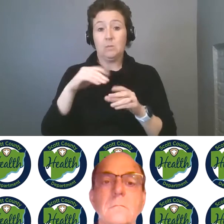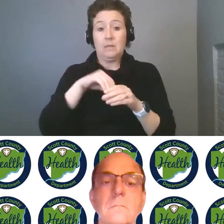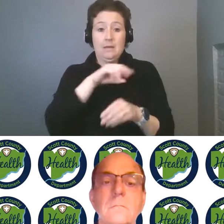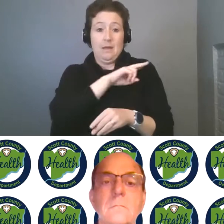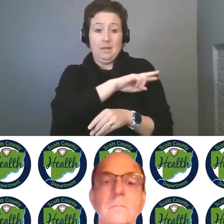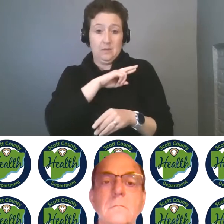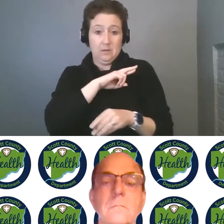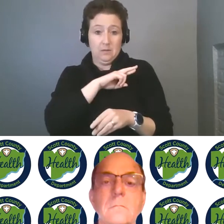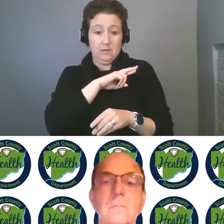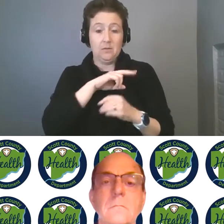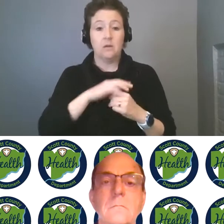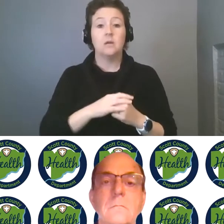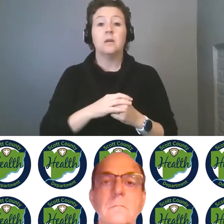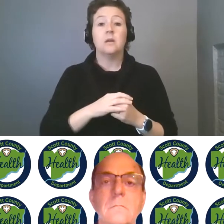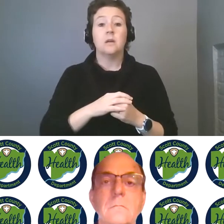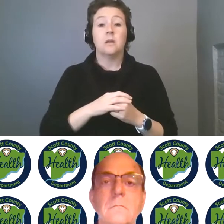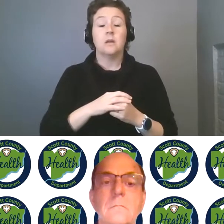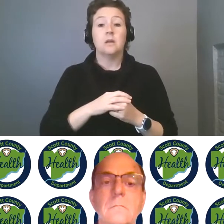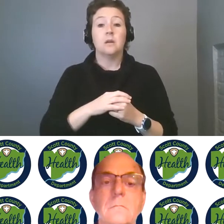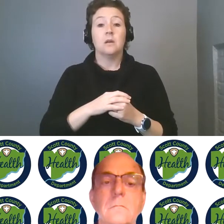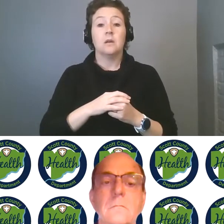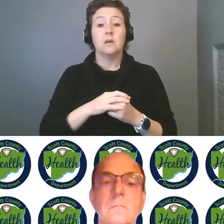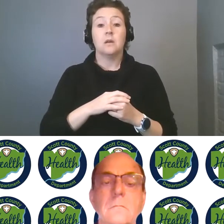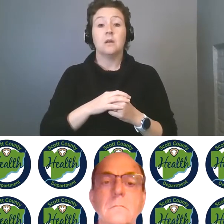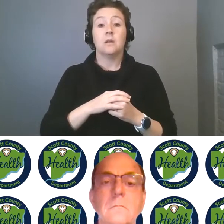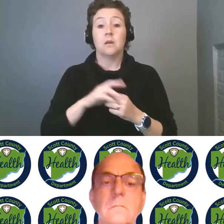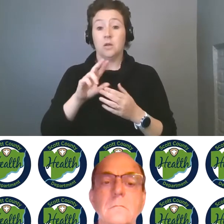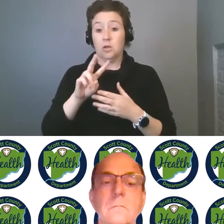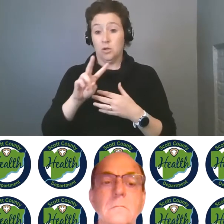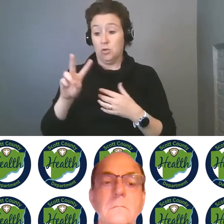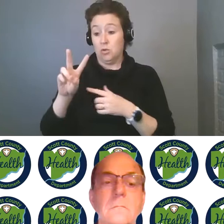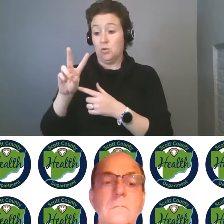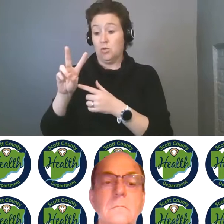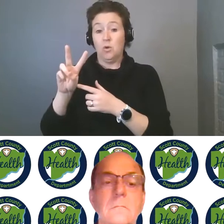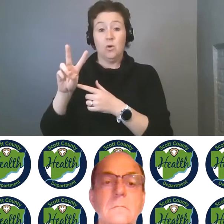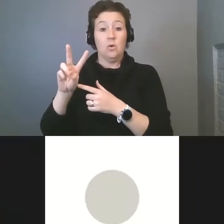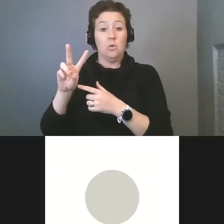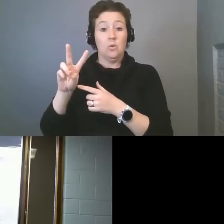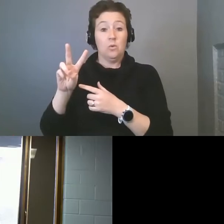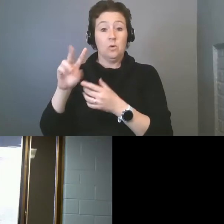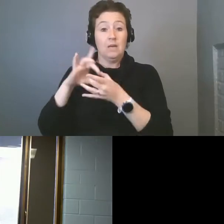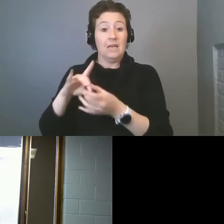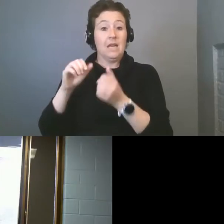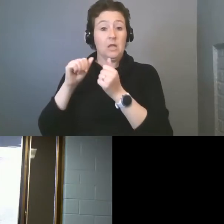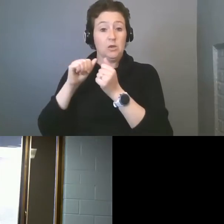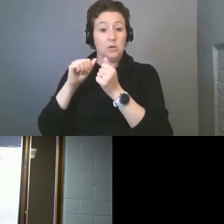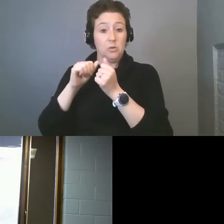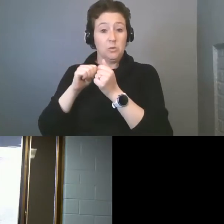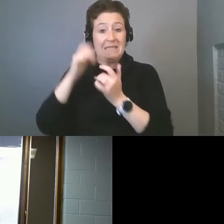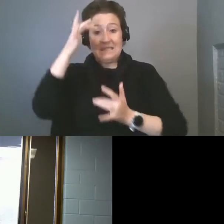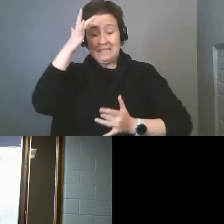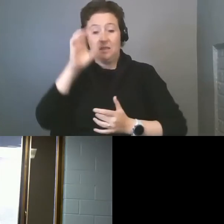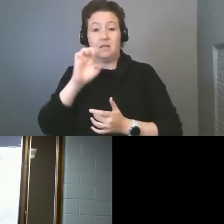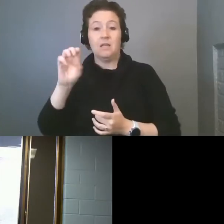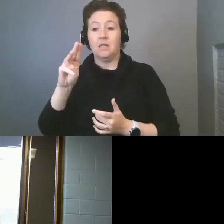Island County. 2 of these cases today are associated with the outbreak at the prison in East Moline,